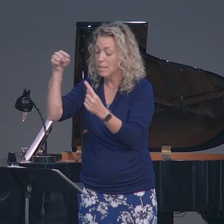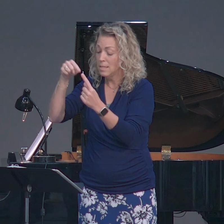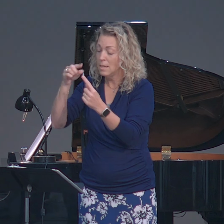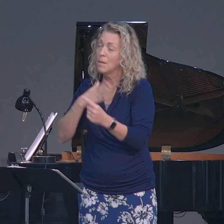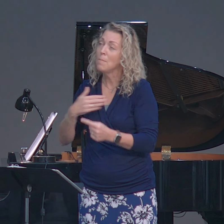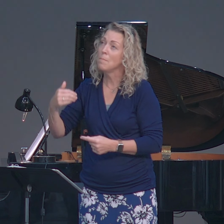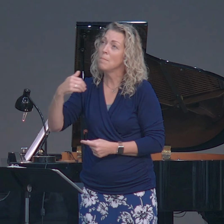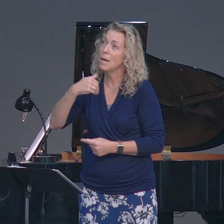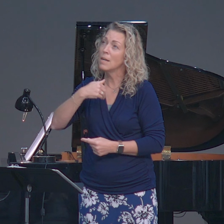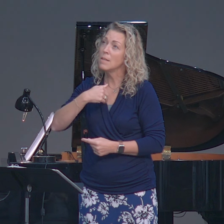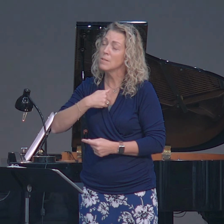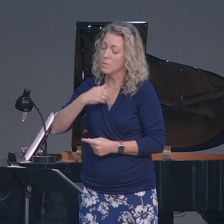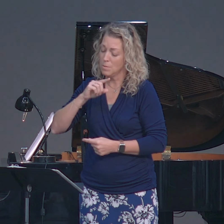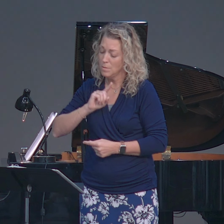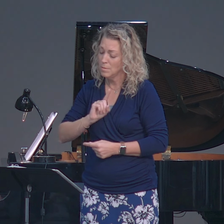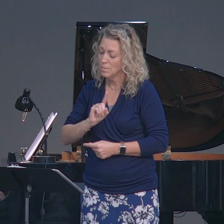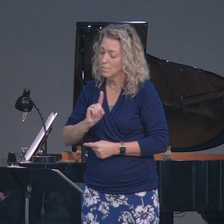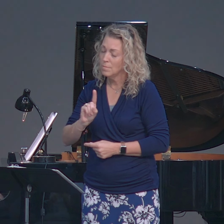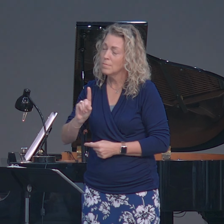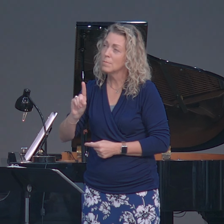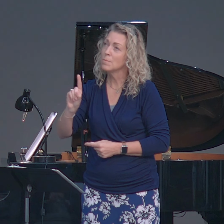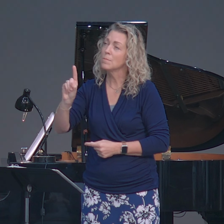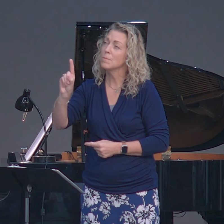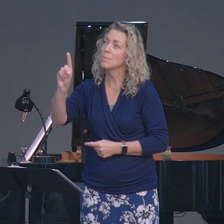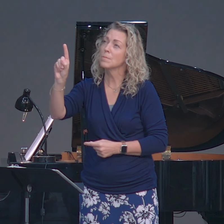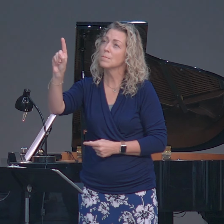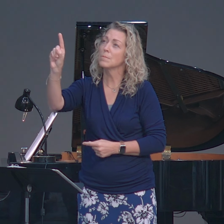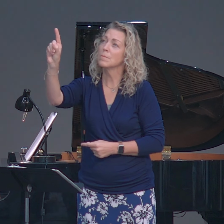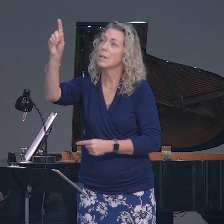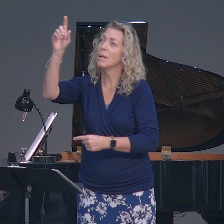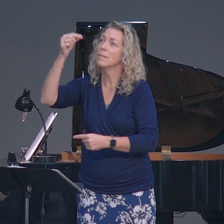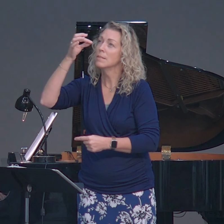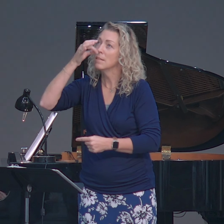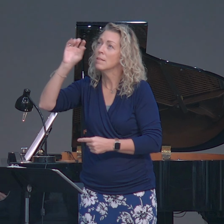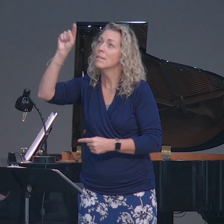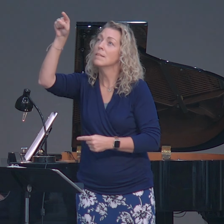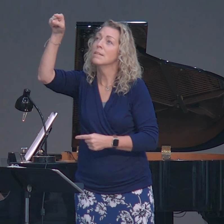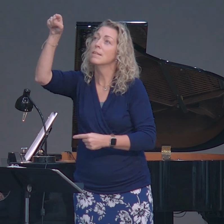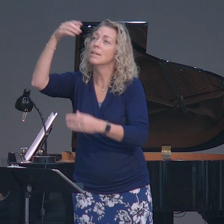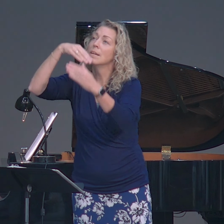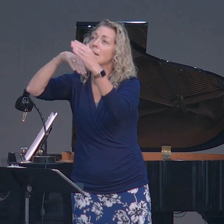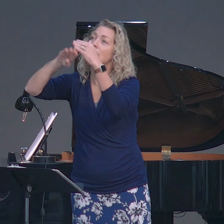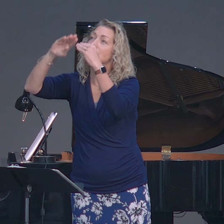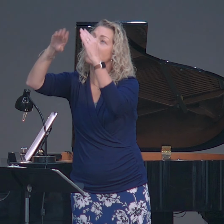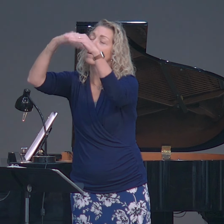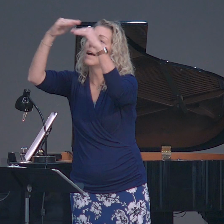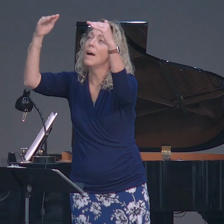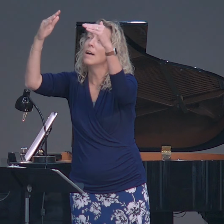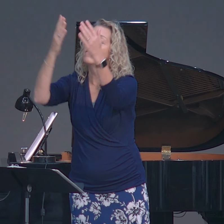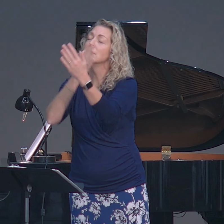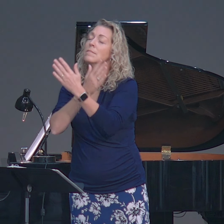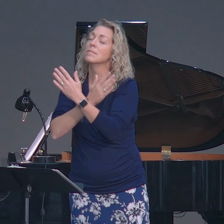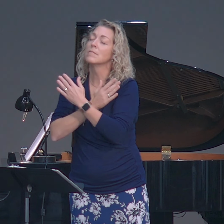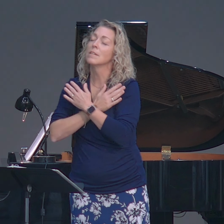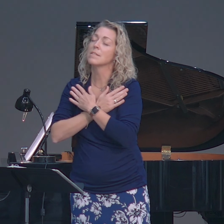ever, till my raptured soul shall lie,